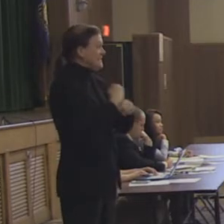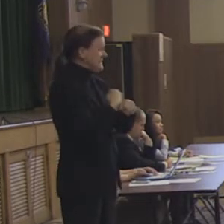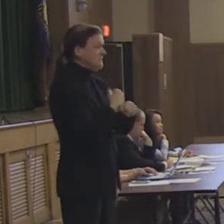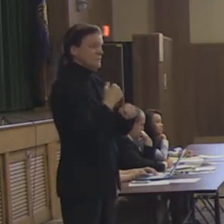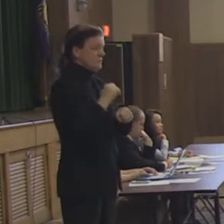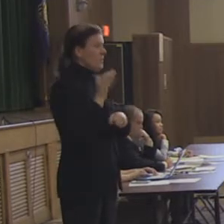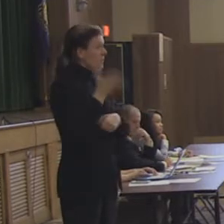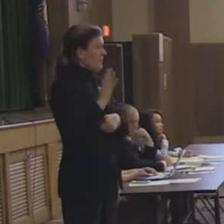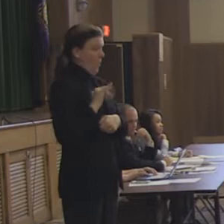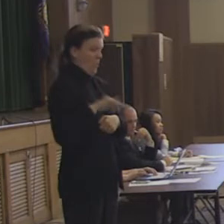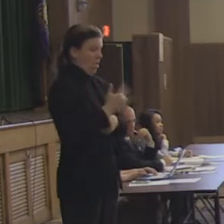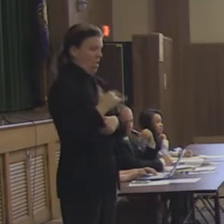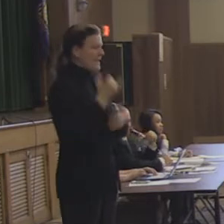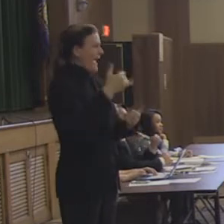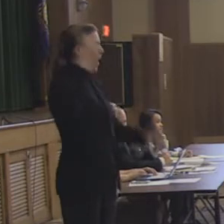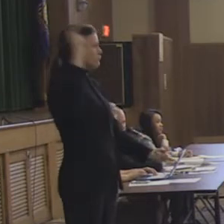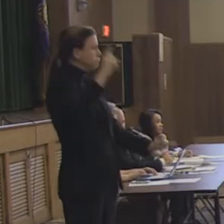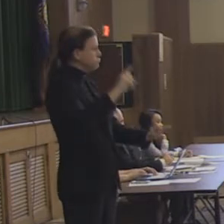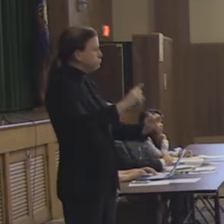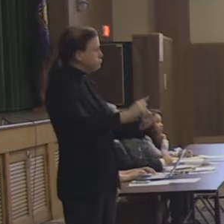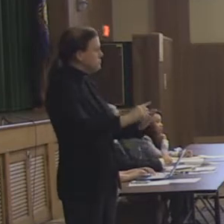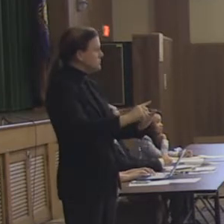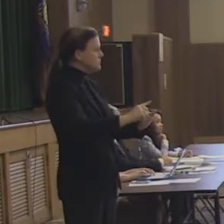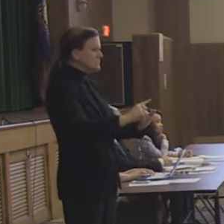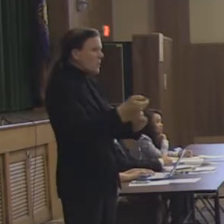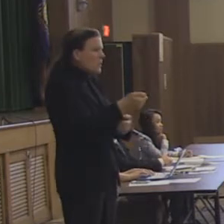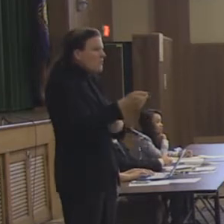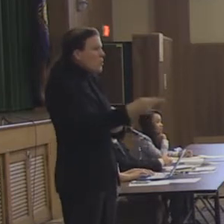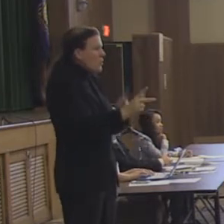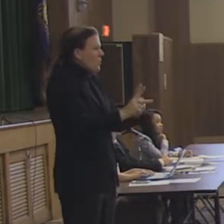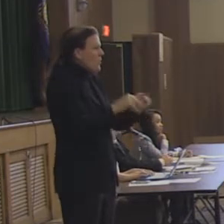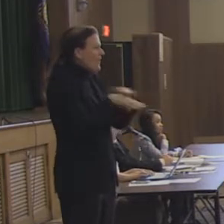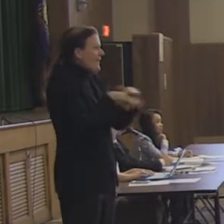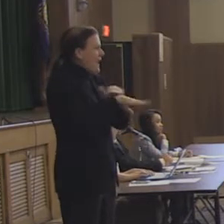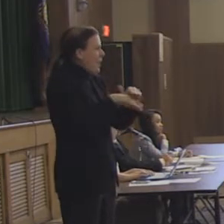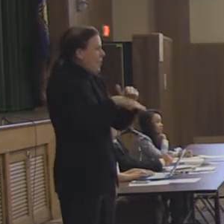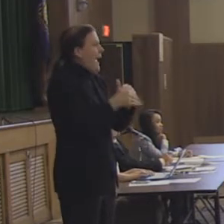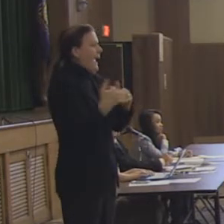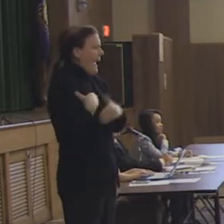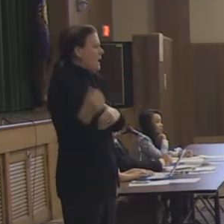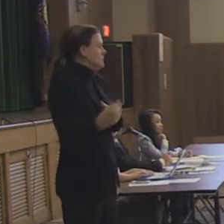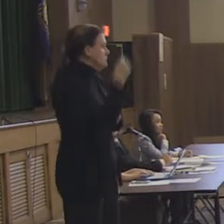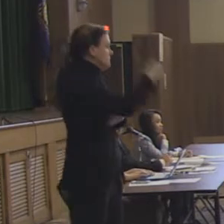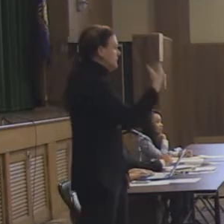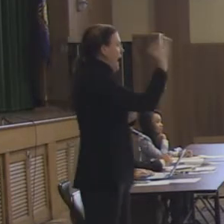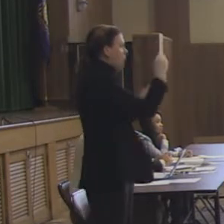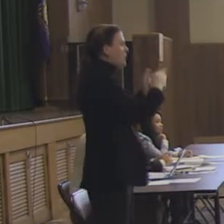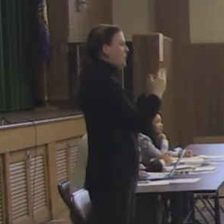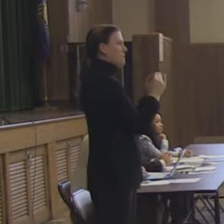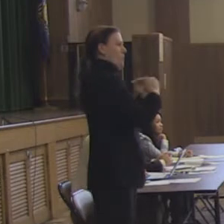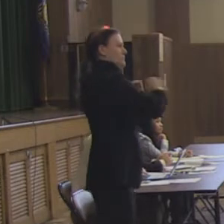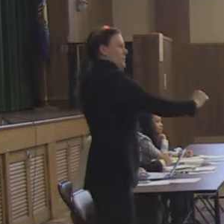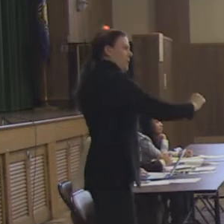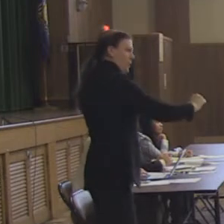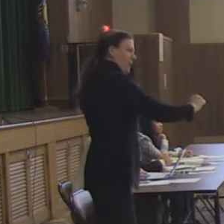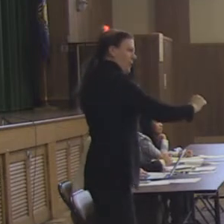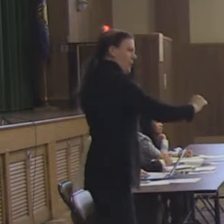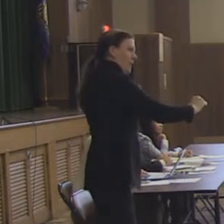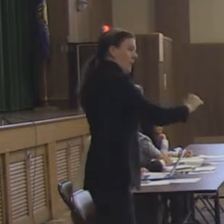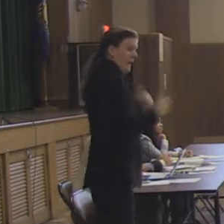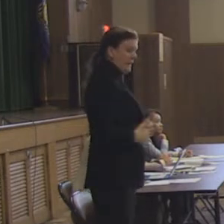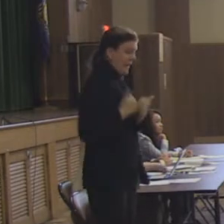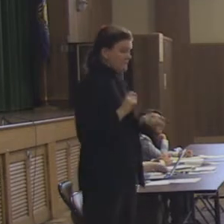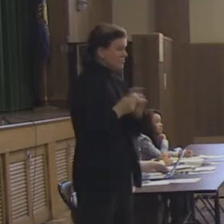could provide you about what that program looked like and the changes that were made in people's lives. That